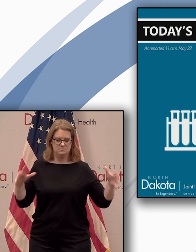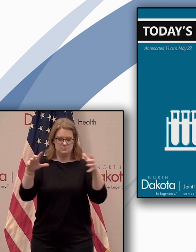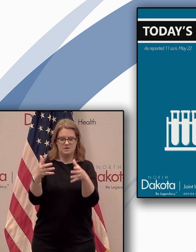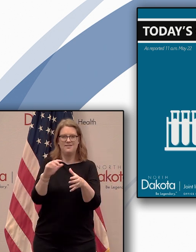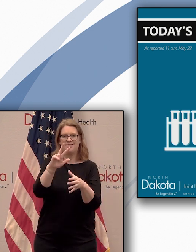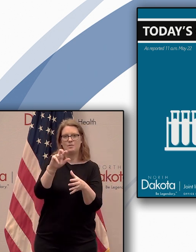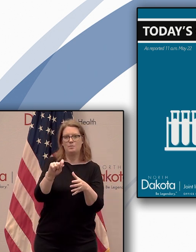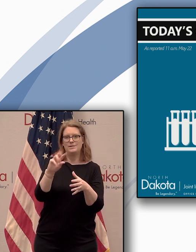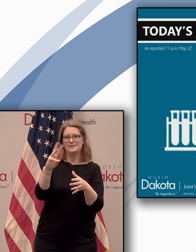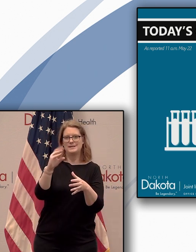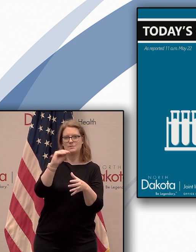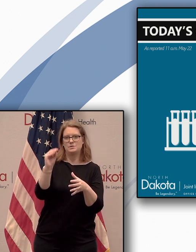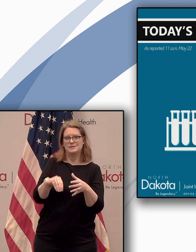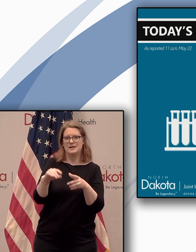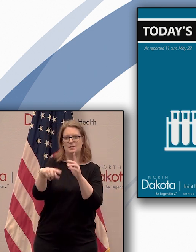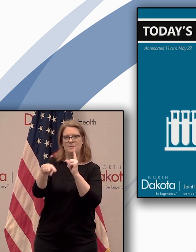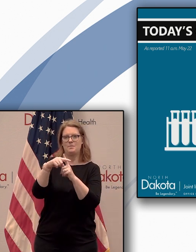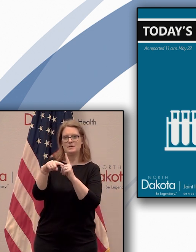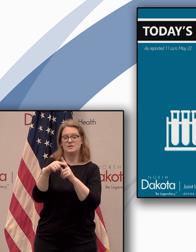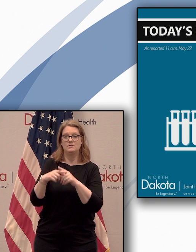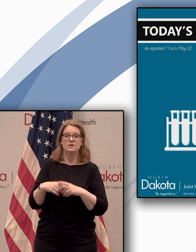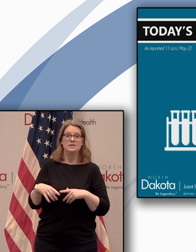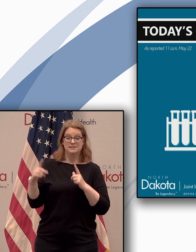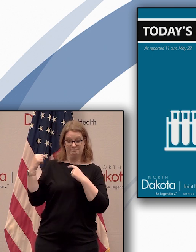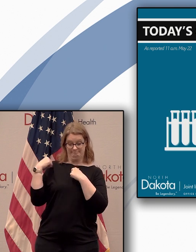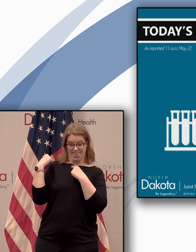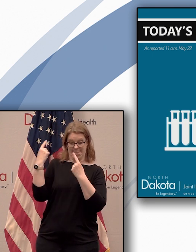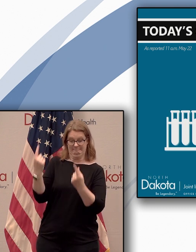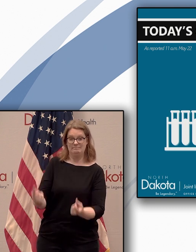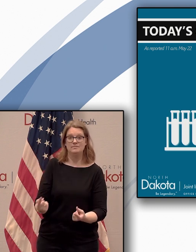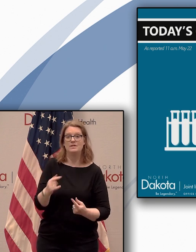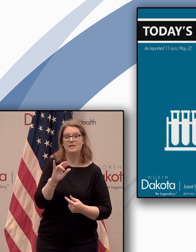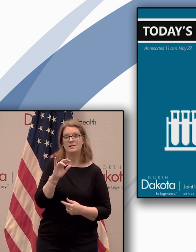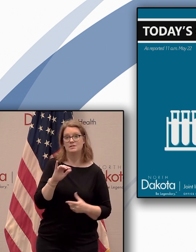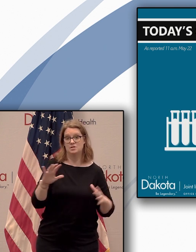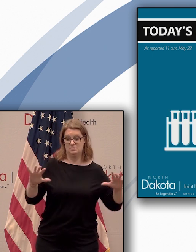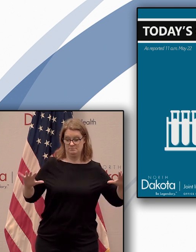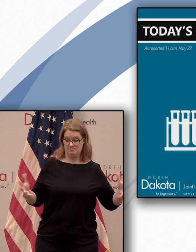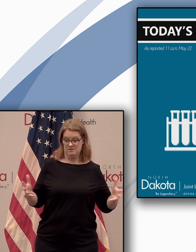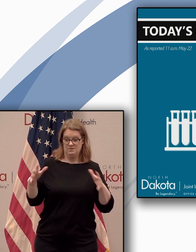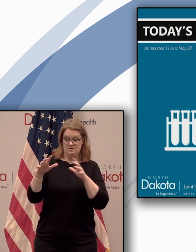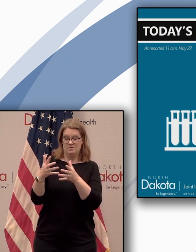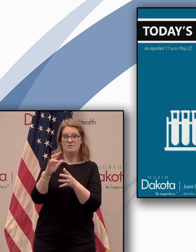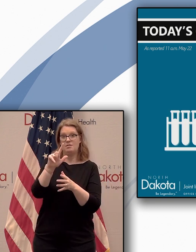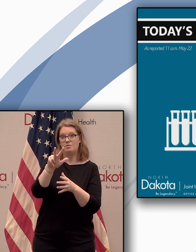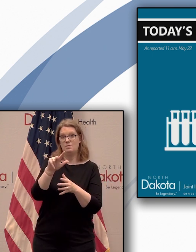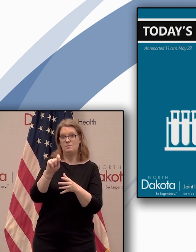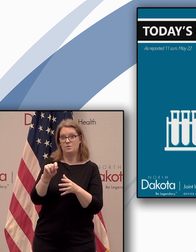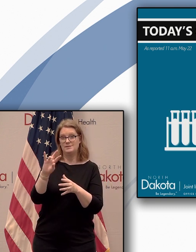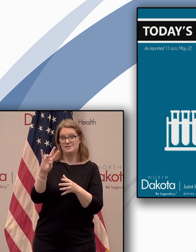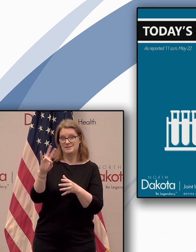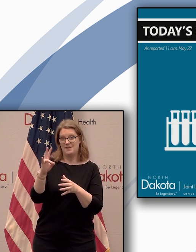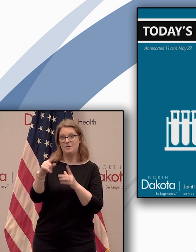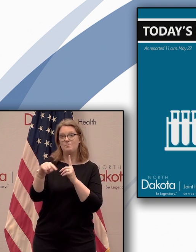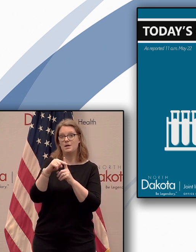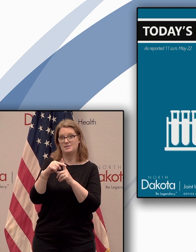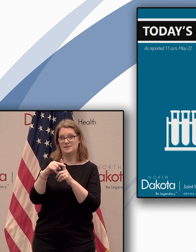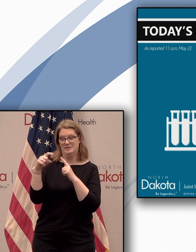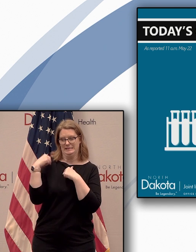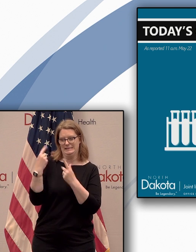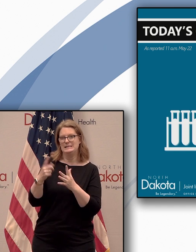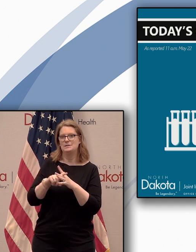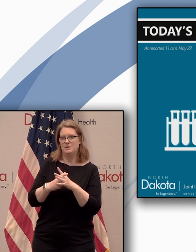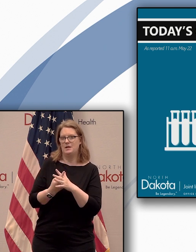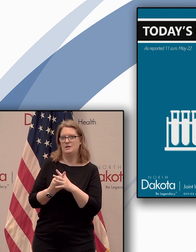our from the beginning of the health crisis forward, the 3.7 cumulative rate. And so again, that's a good